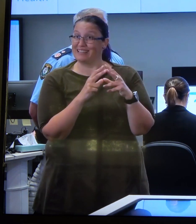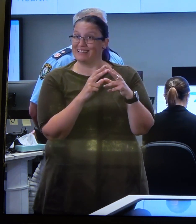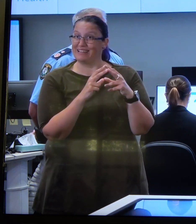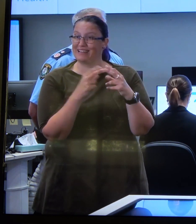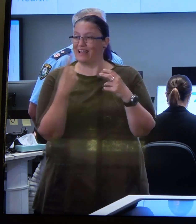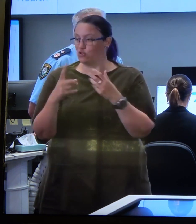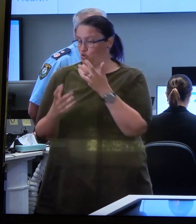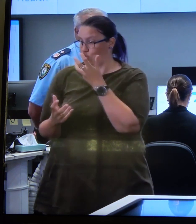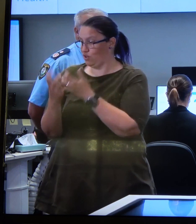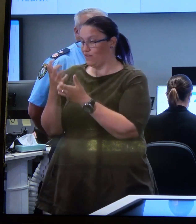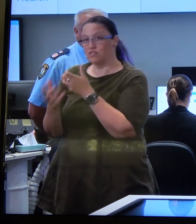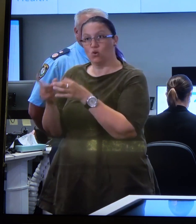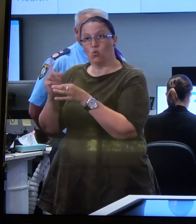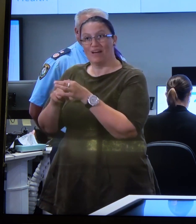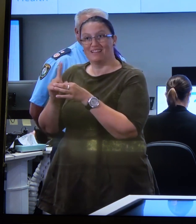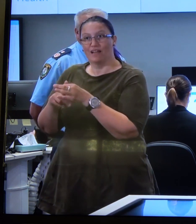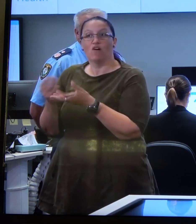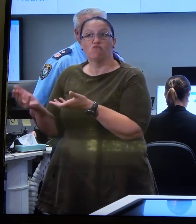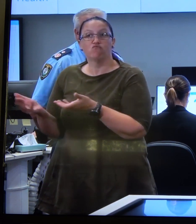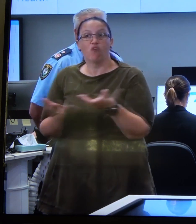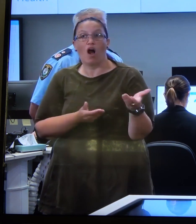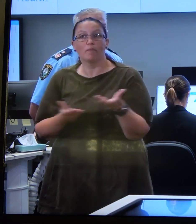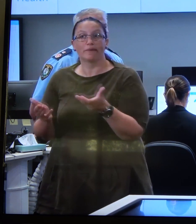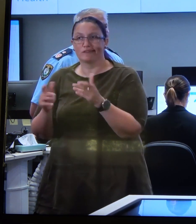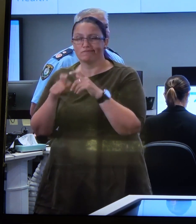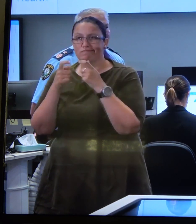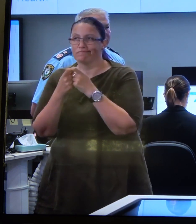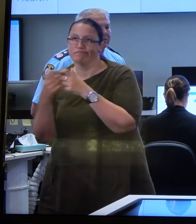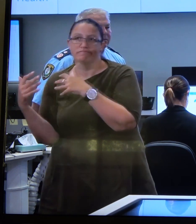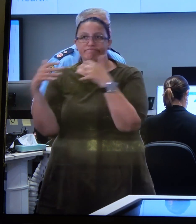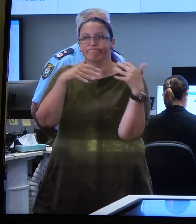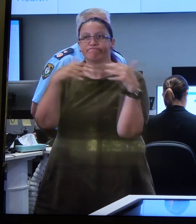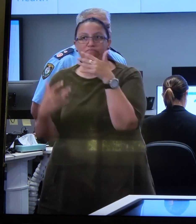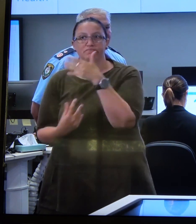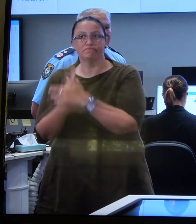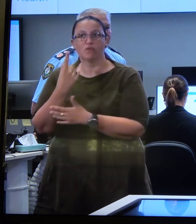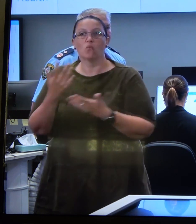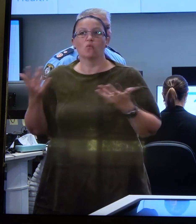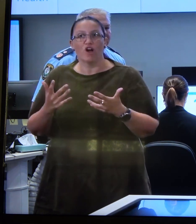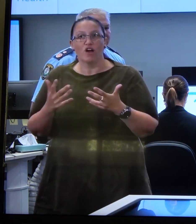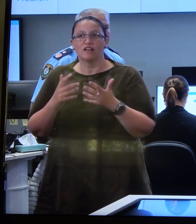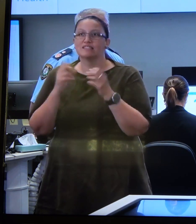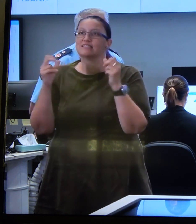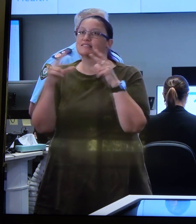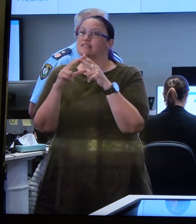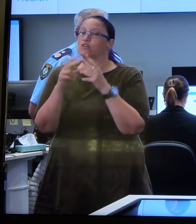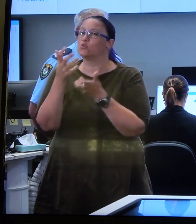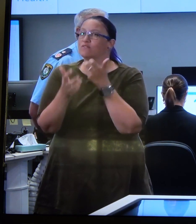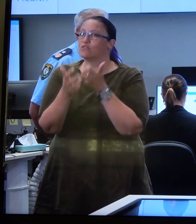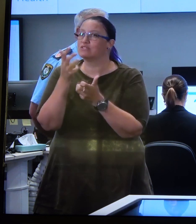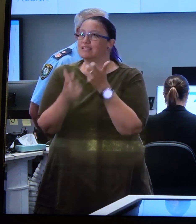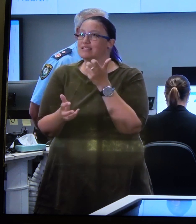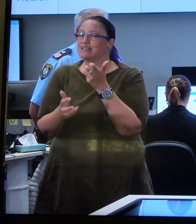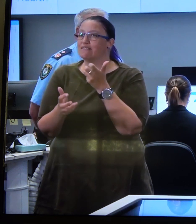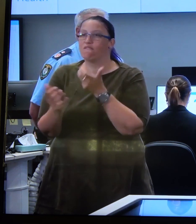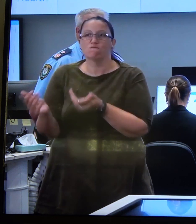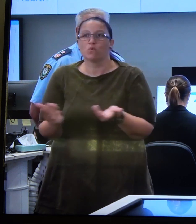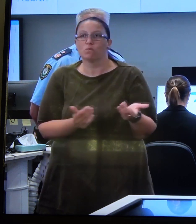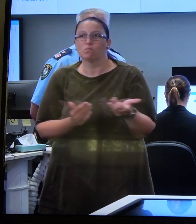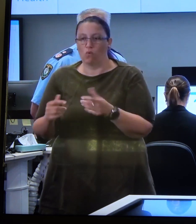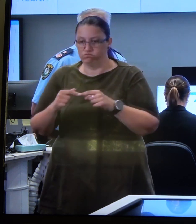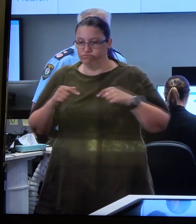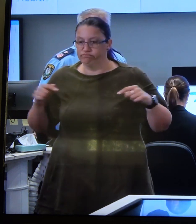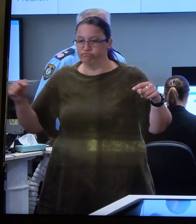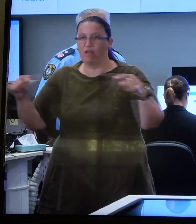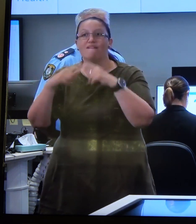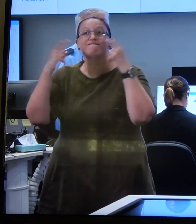and University of Queensland rugby clubs. And it was held on the Sydney University football ground function